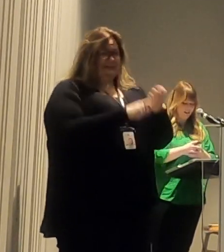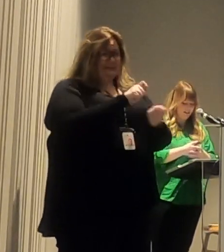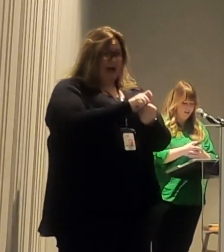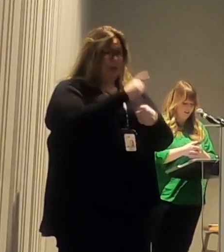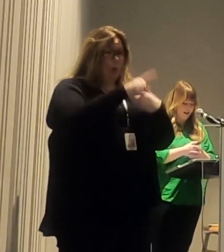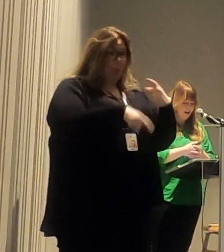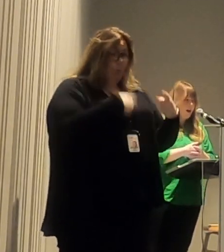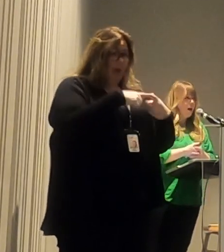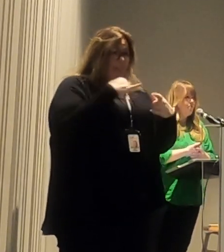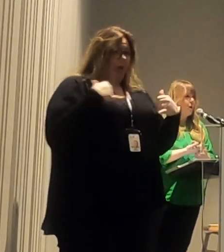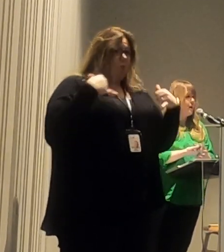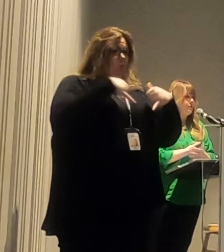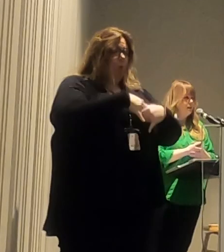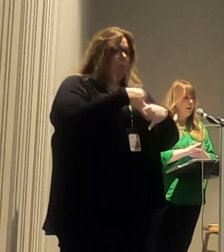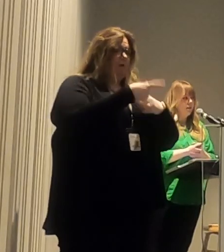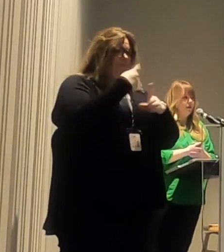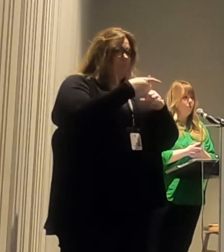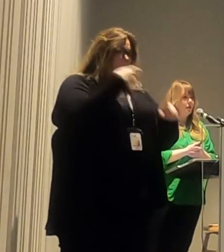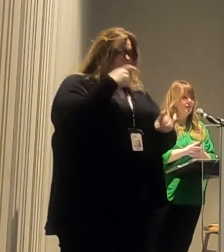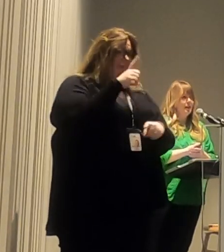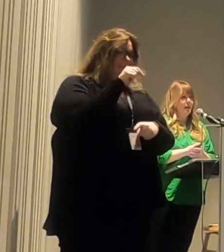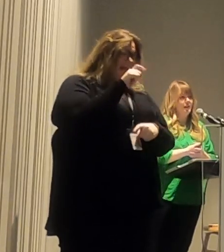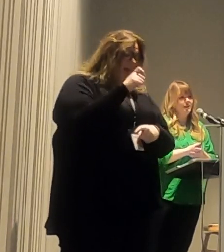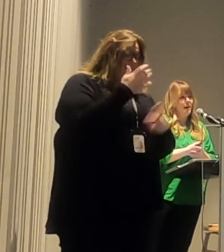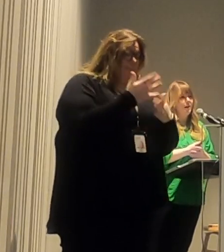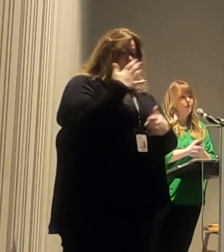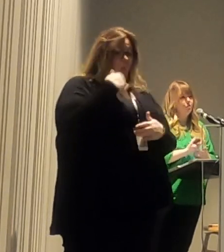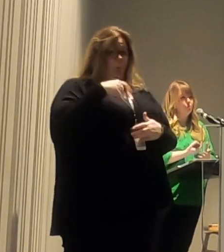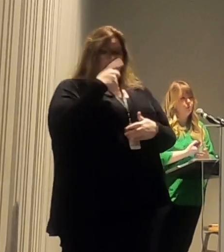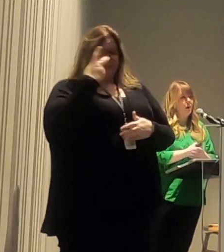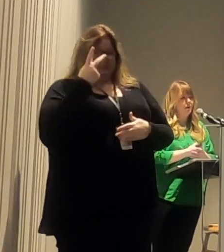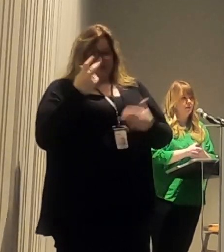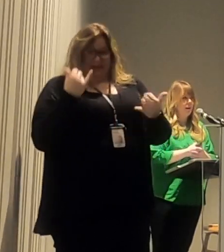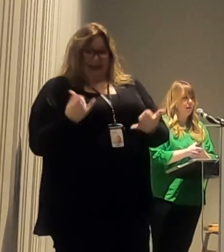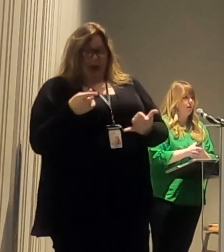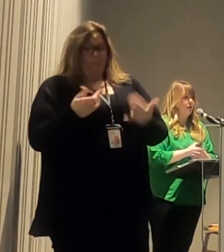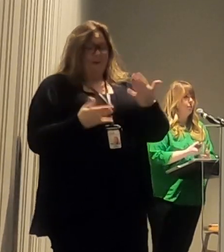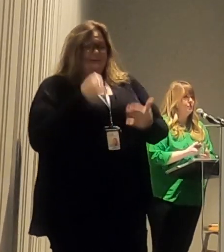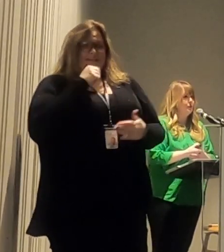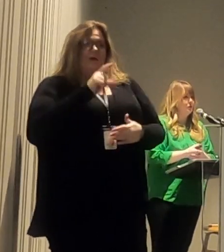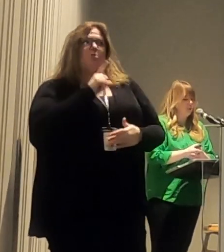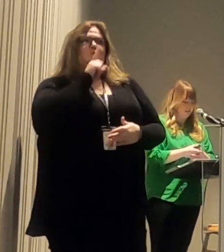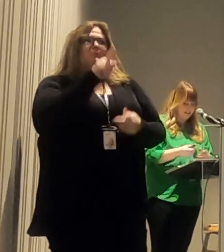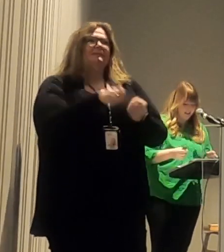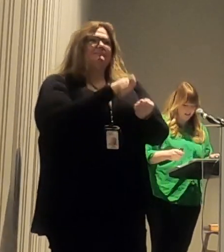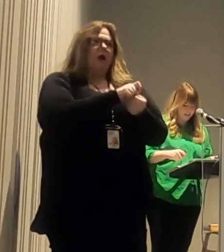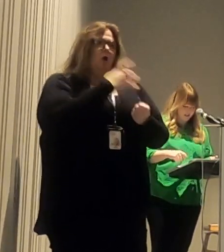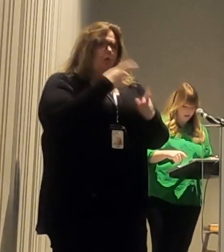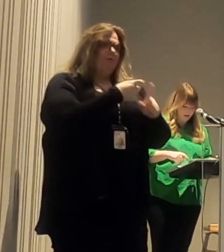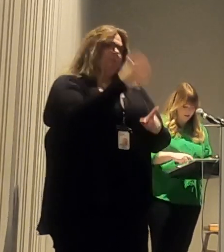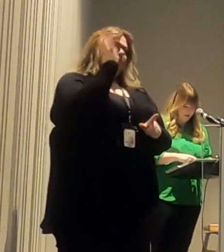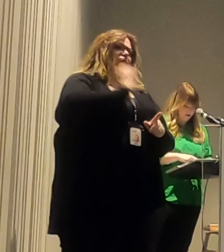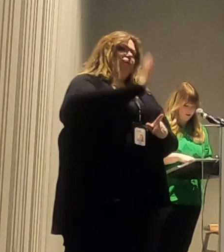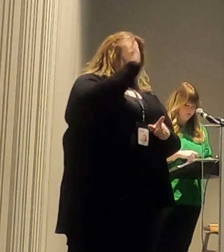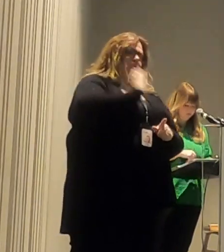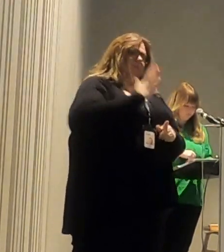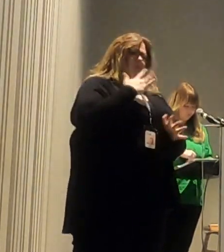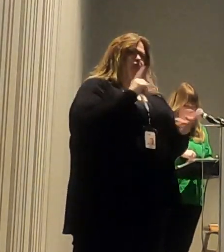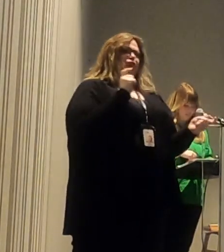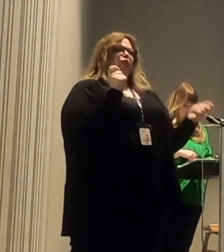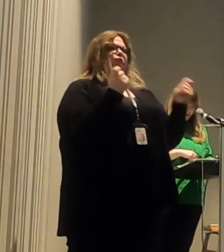something to consider, that perhaps the color that we're seeing is not the true color that it was originally intended it to be.